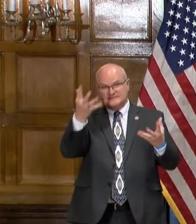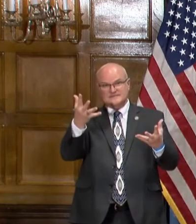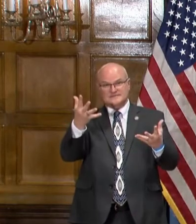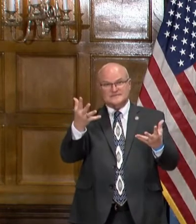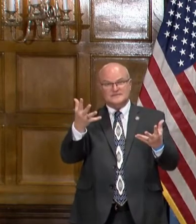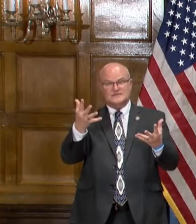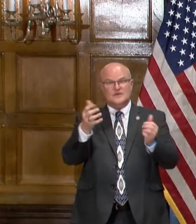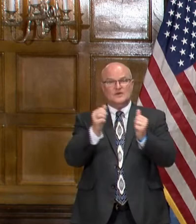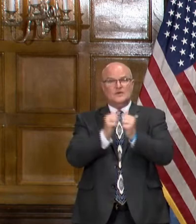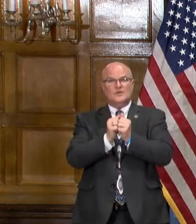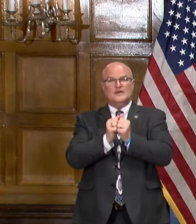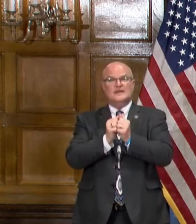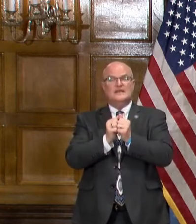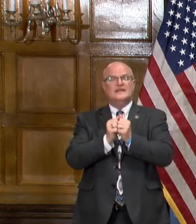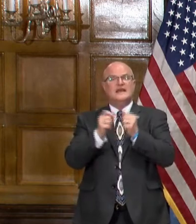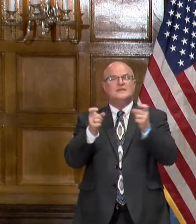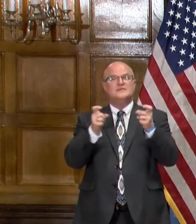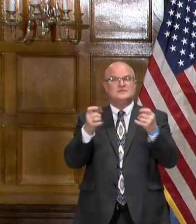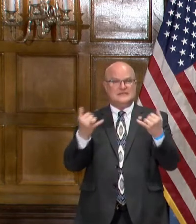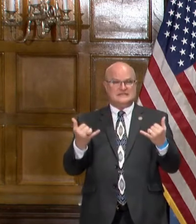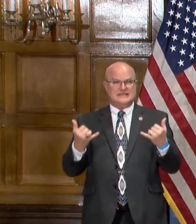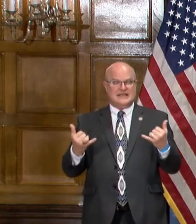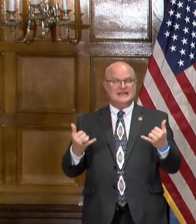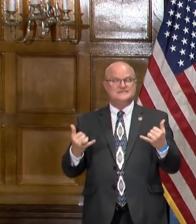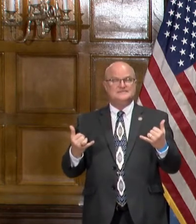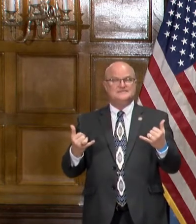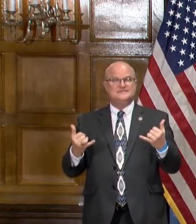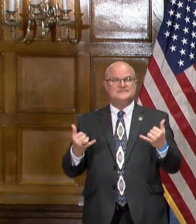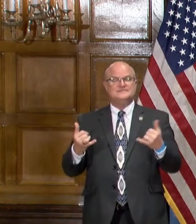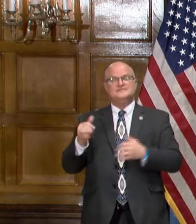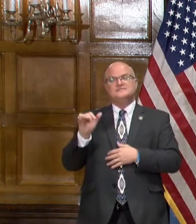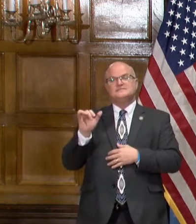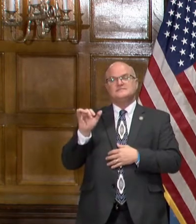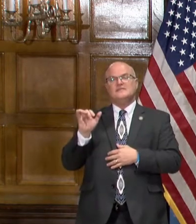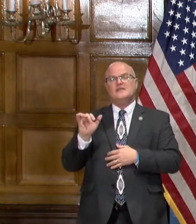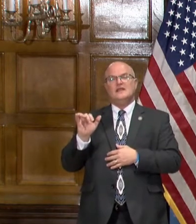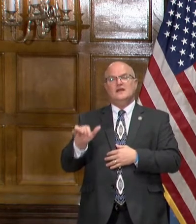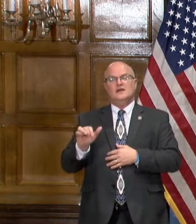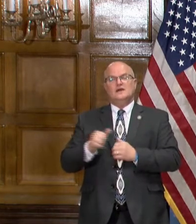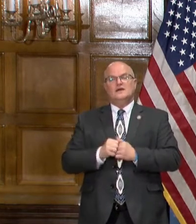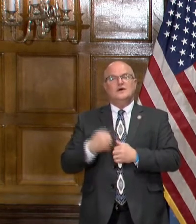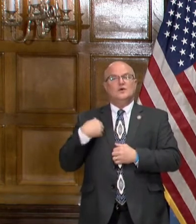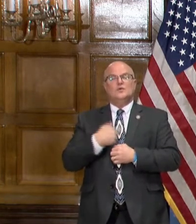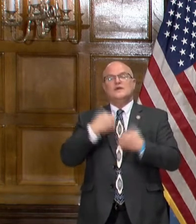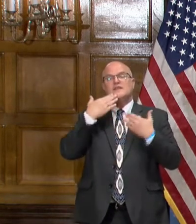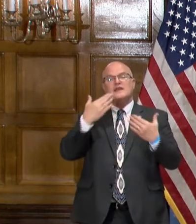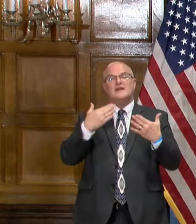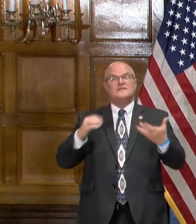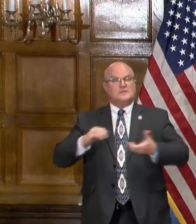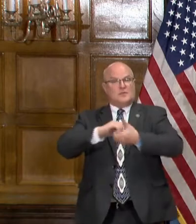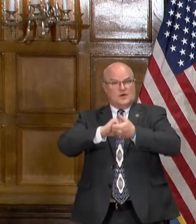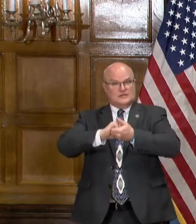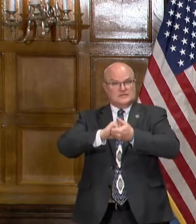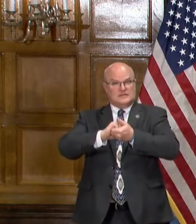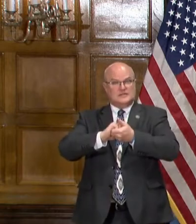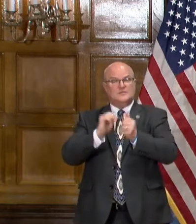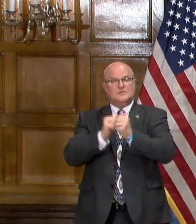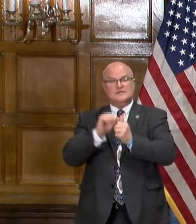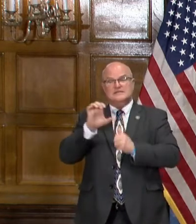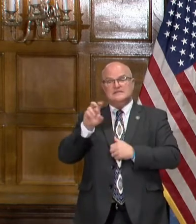the administration today, that we're grateful for their partnership, but